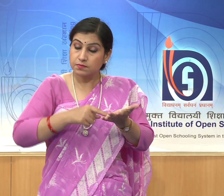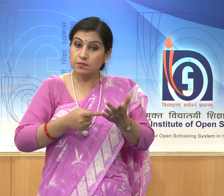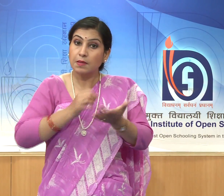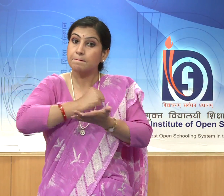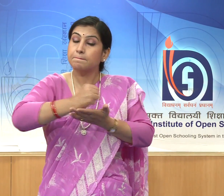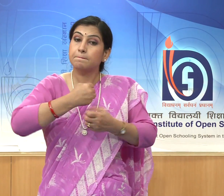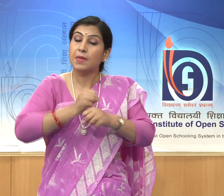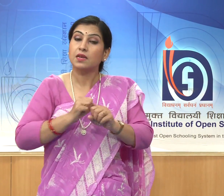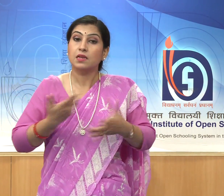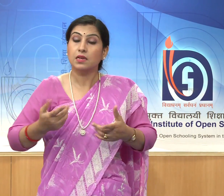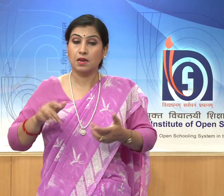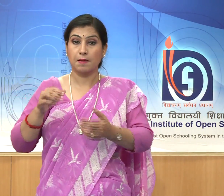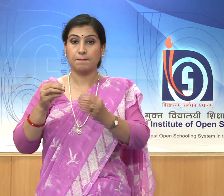made in Bengal